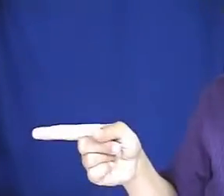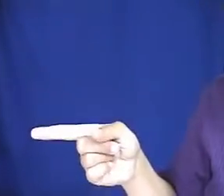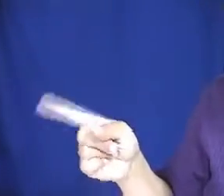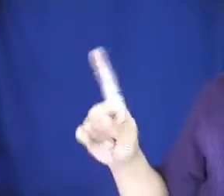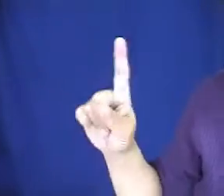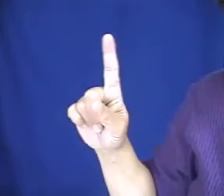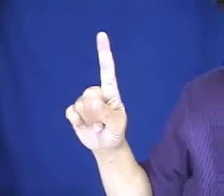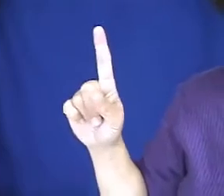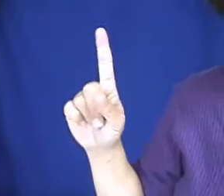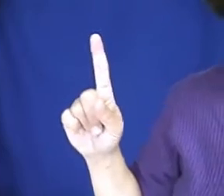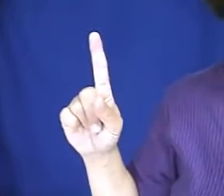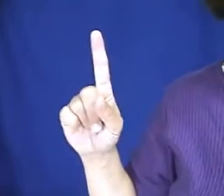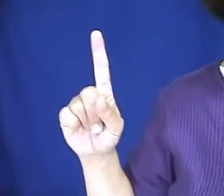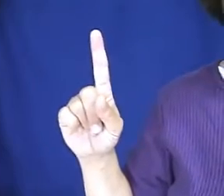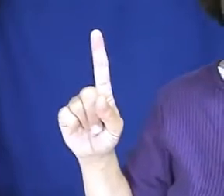you. 1.